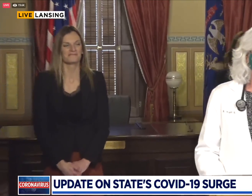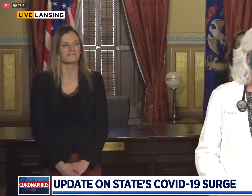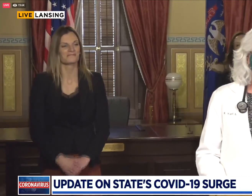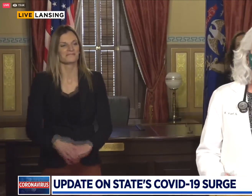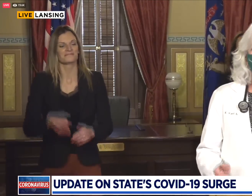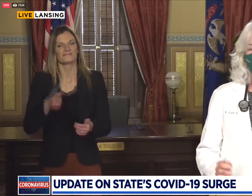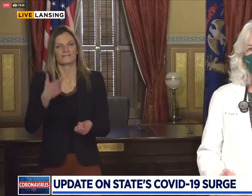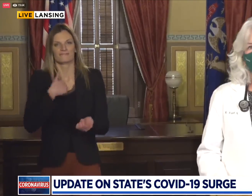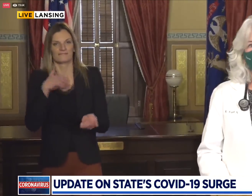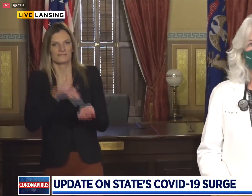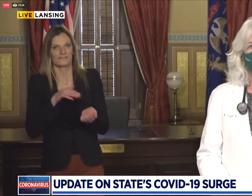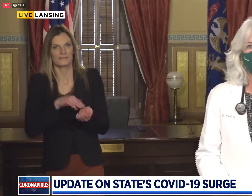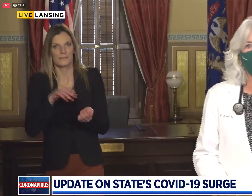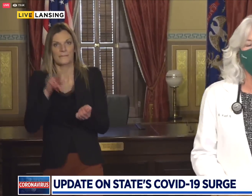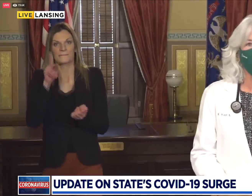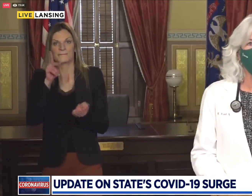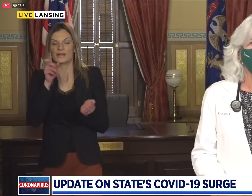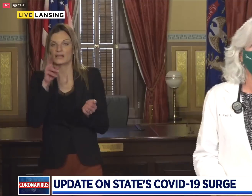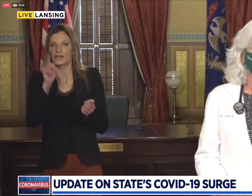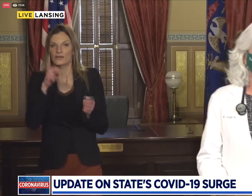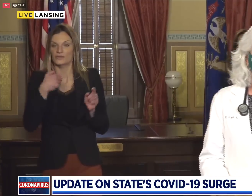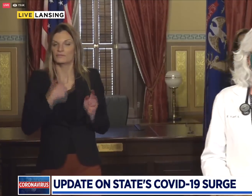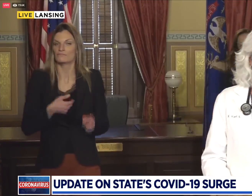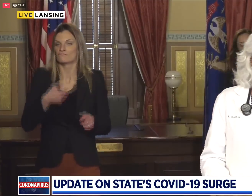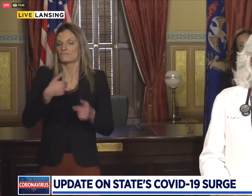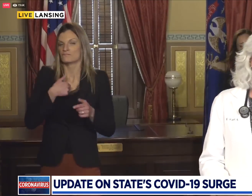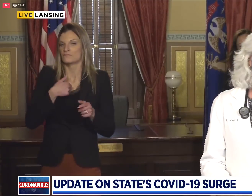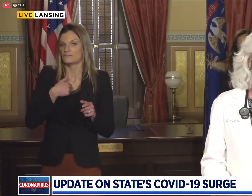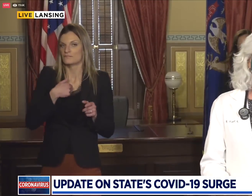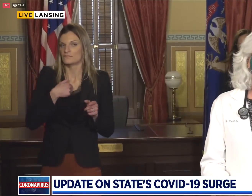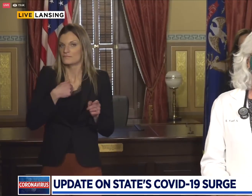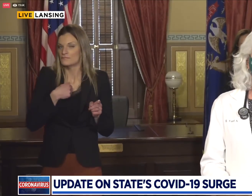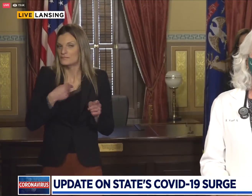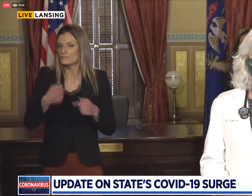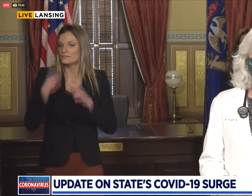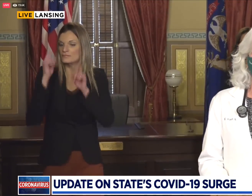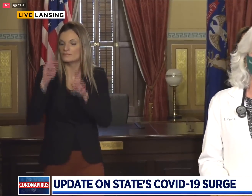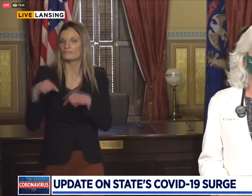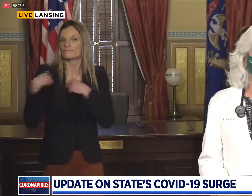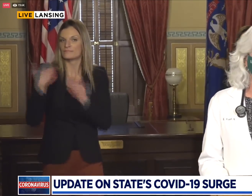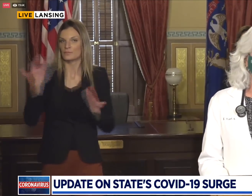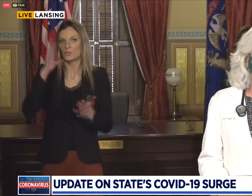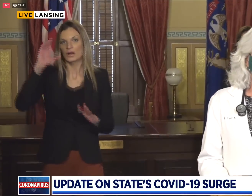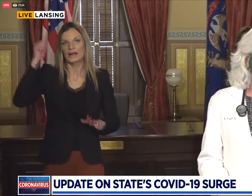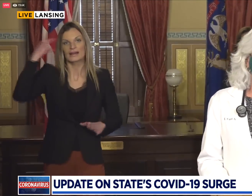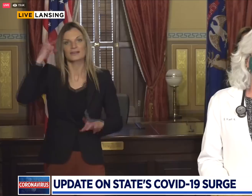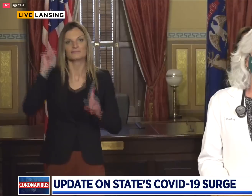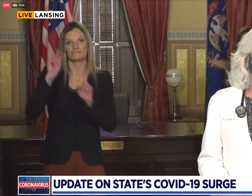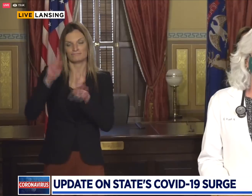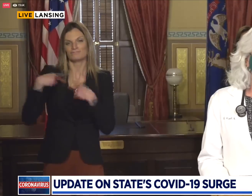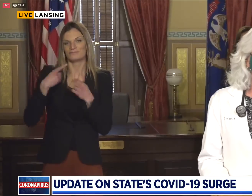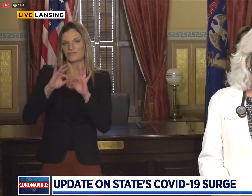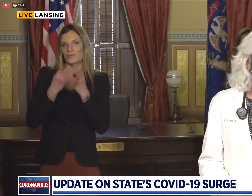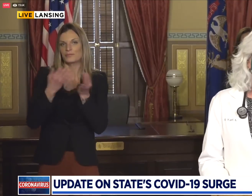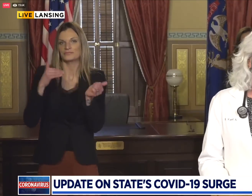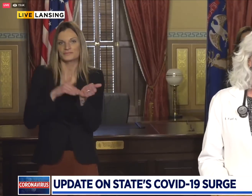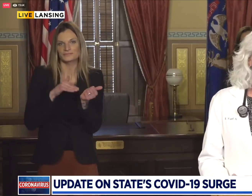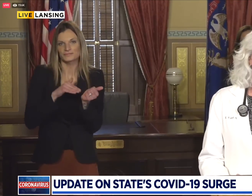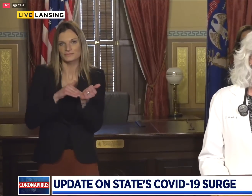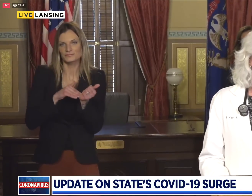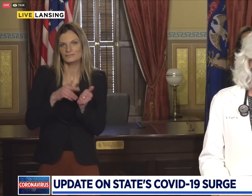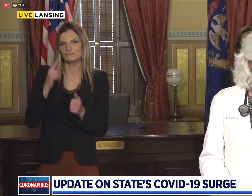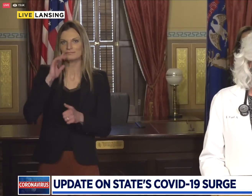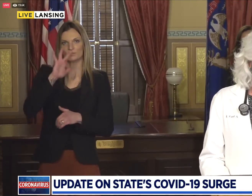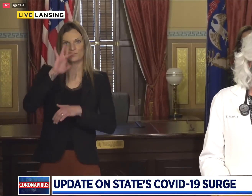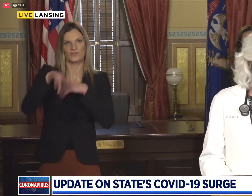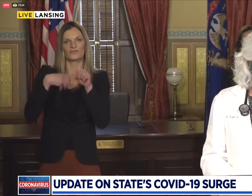Good afternoon. I'm Dr. Karen Kemp-Van-Gorder. I'm a family doctor. I've been in practice in our community here in Lansing for